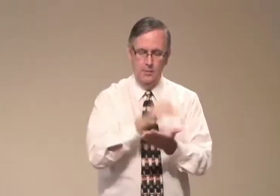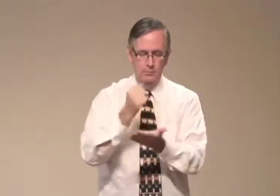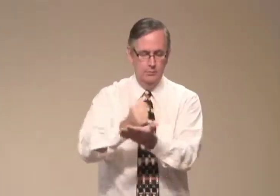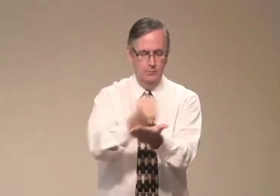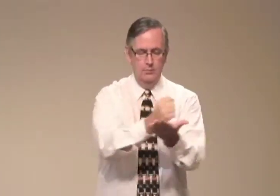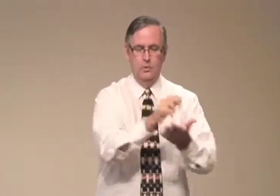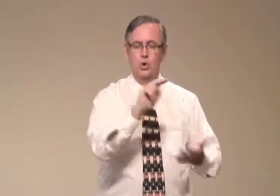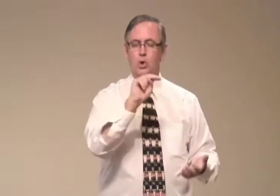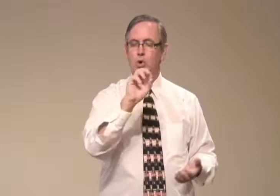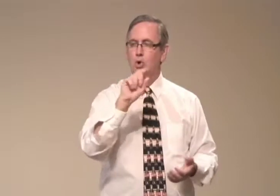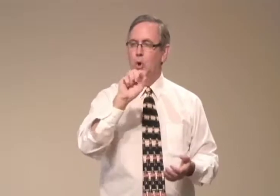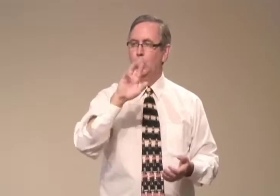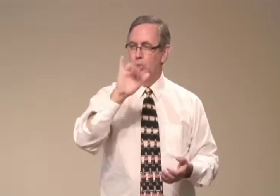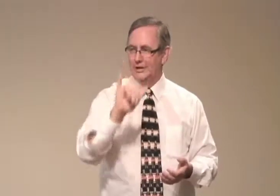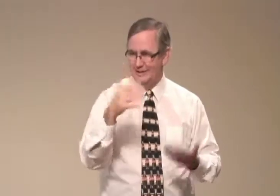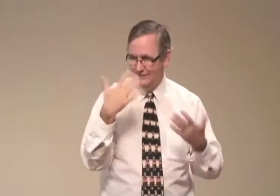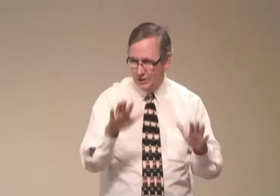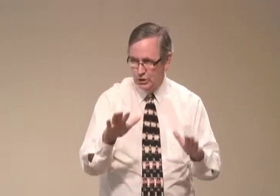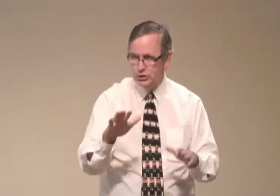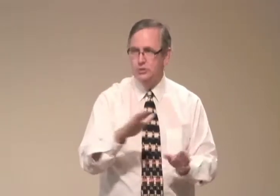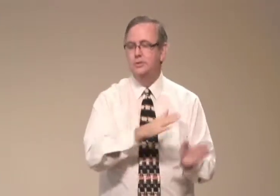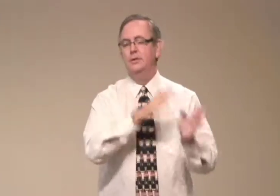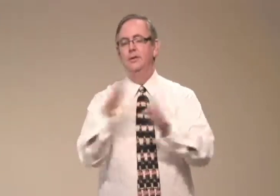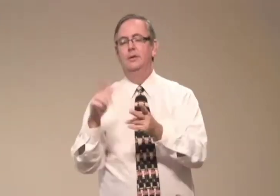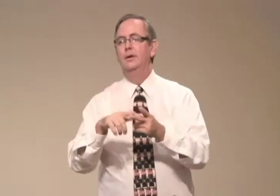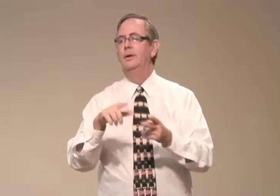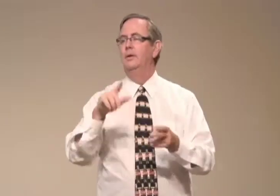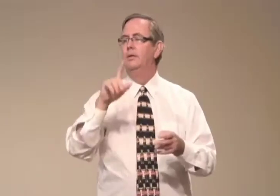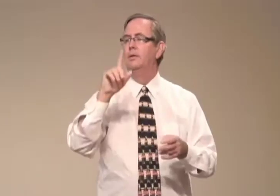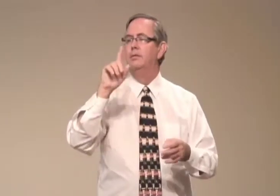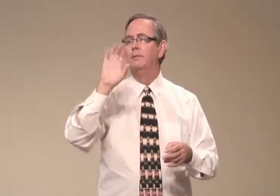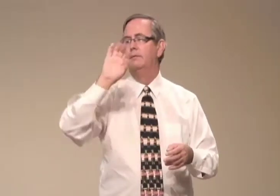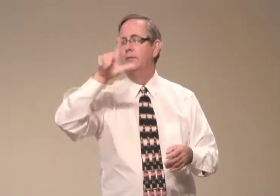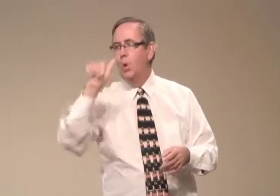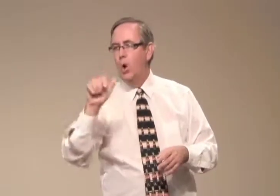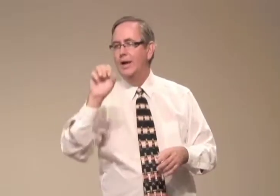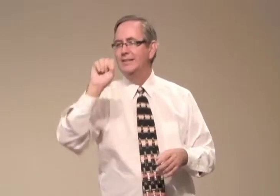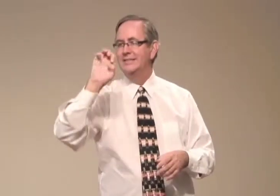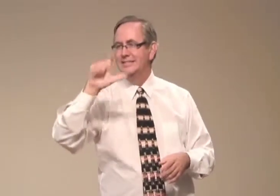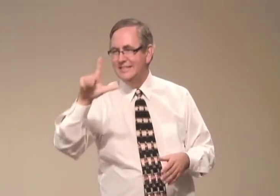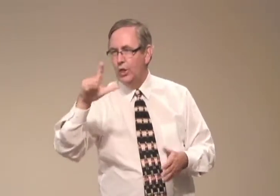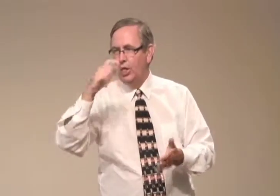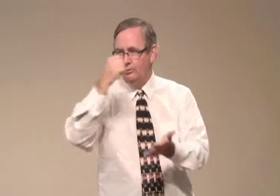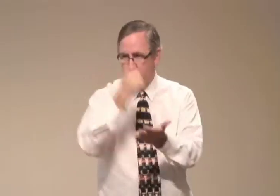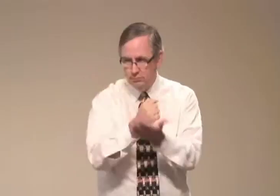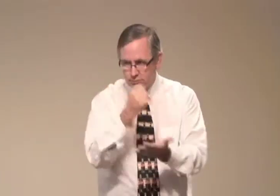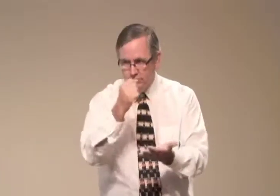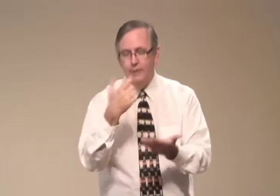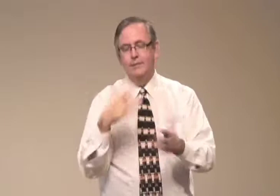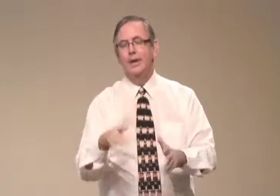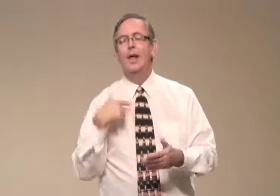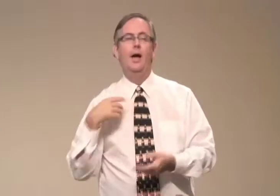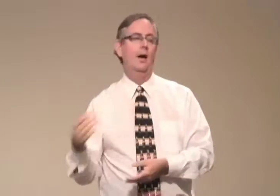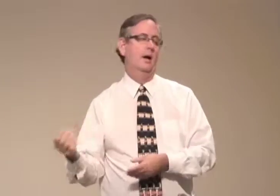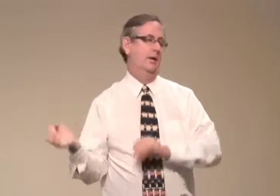drive it to Tallahassee and get everything authenticated, and then I had to go get the great